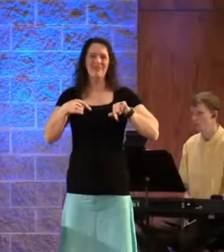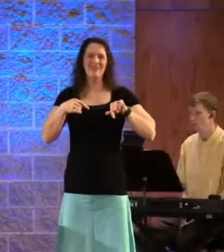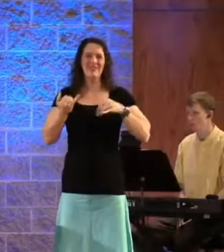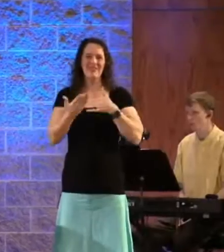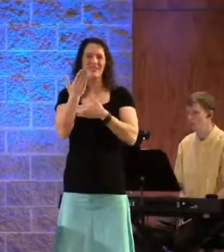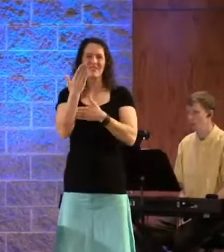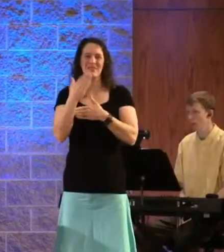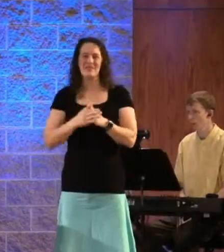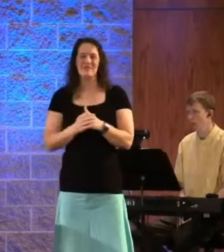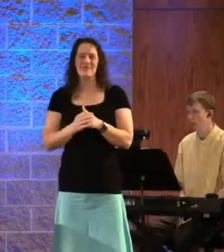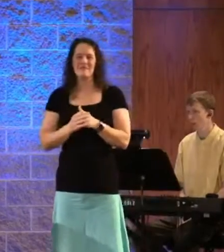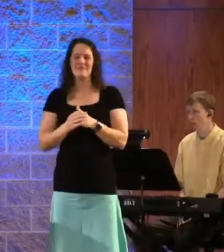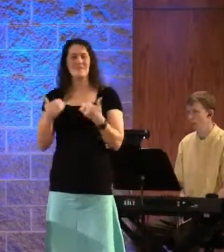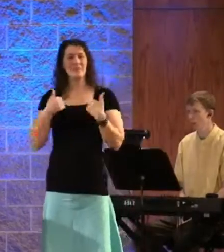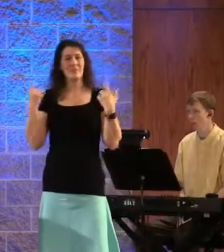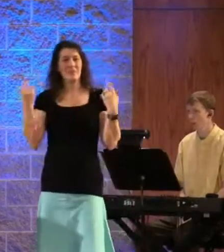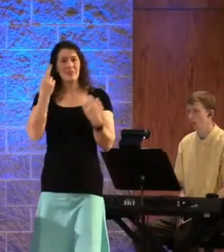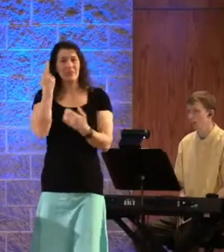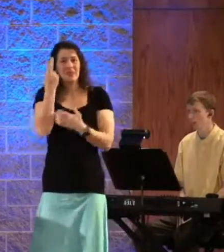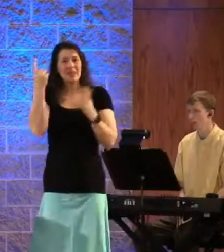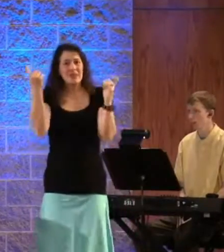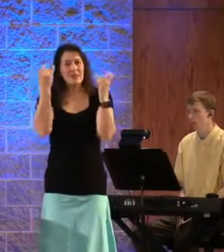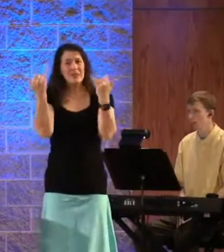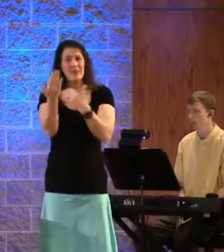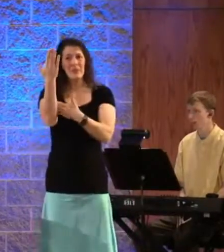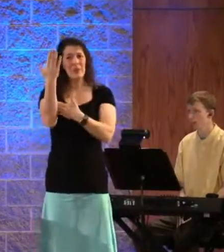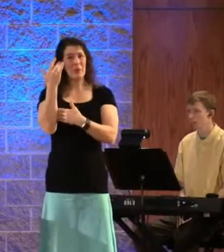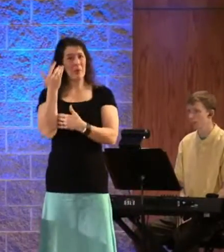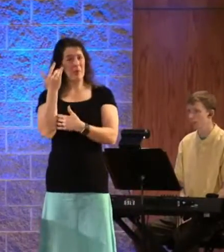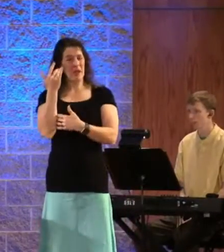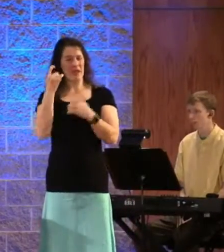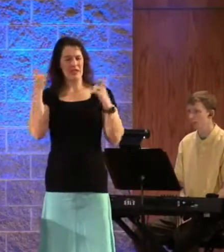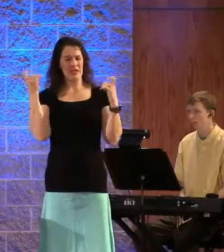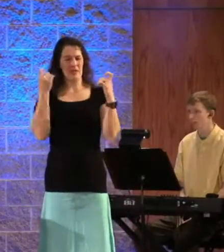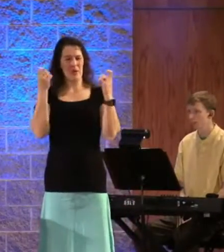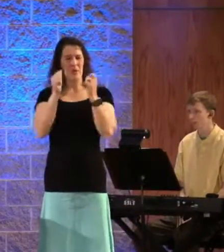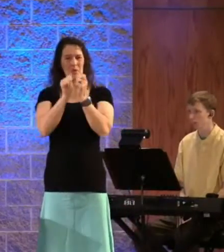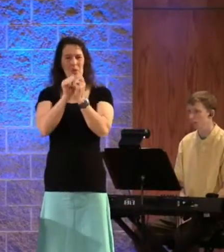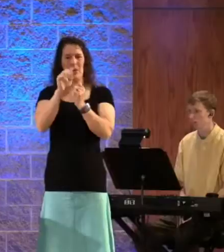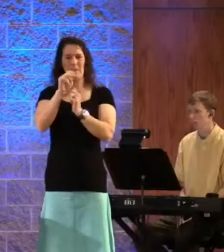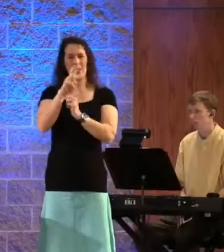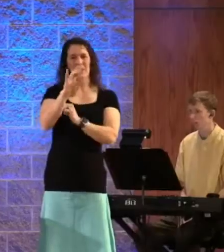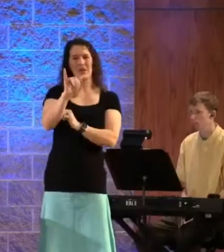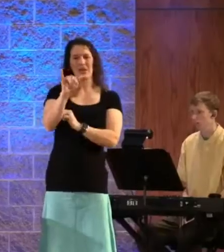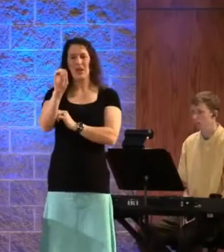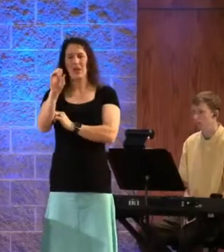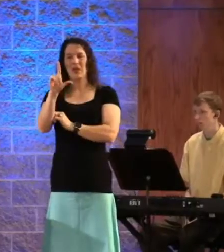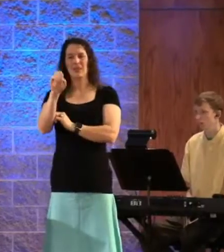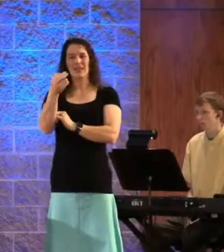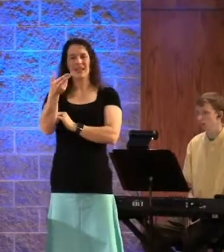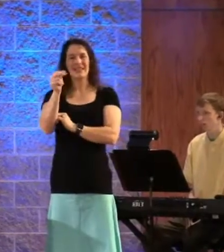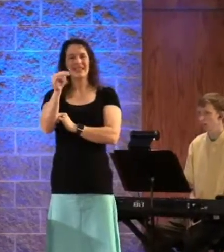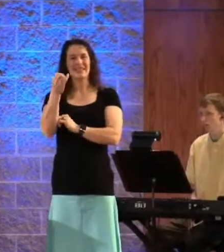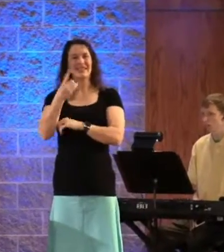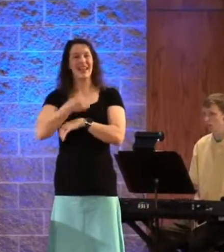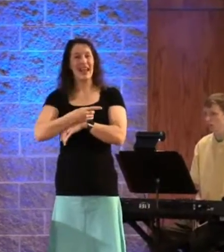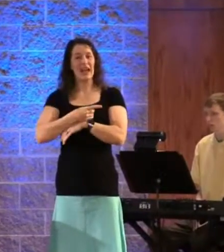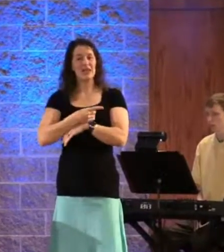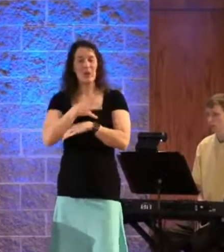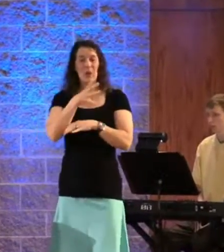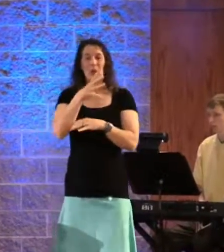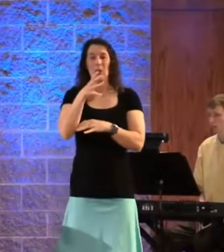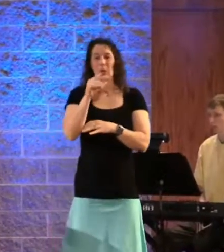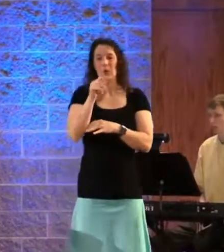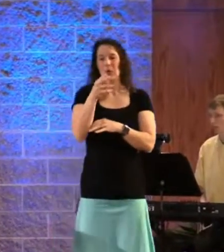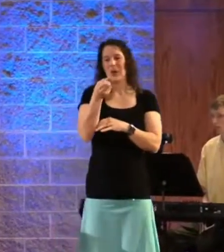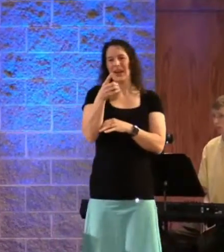to celebrate this morning. We're going to celebrate with Mary Olson today. She is a grandma again. I know